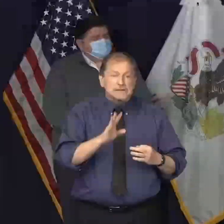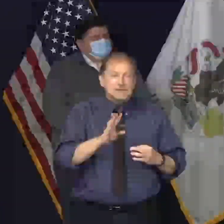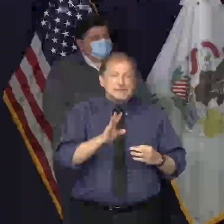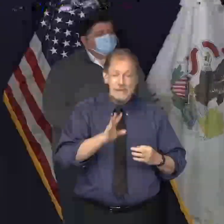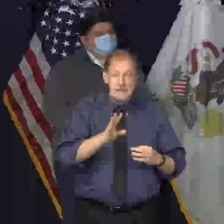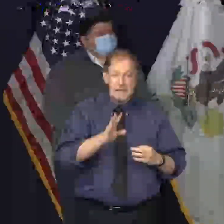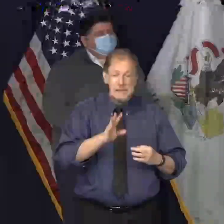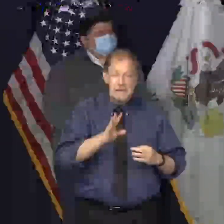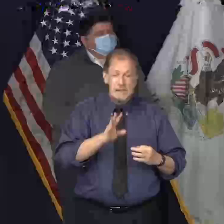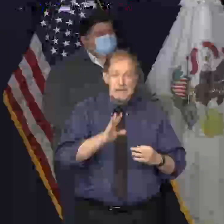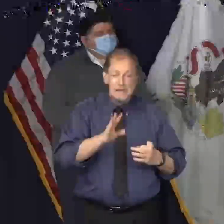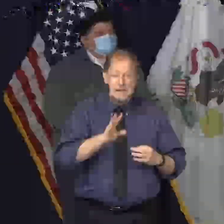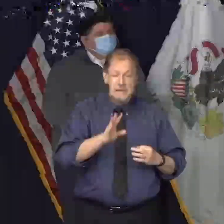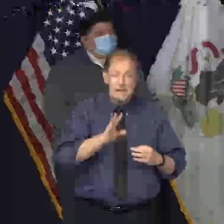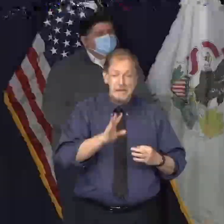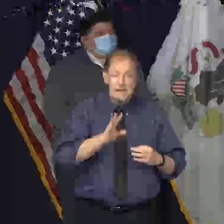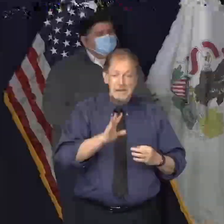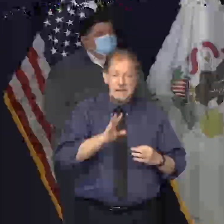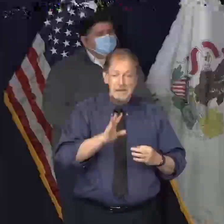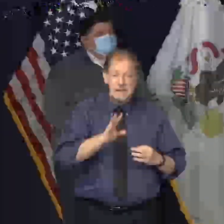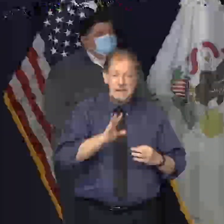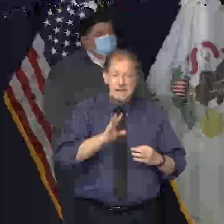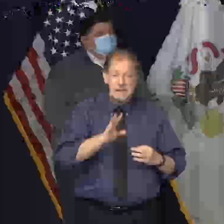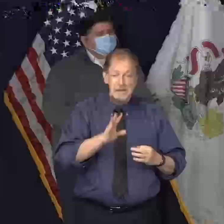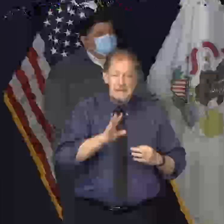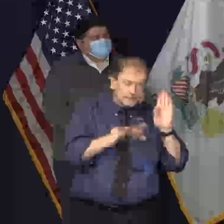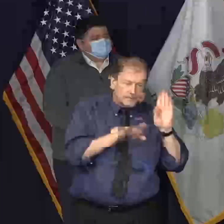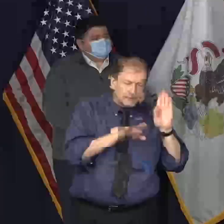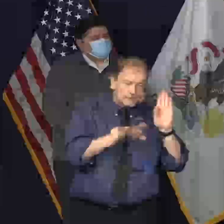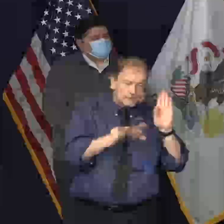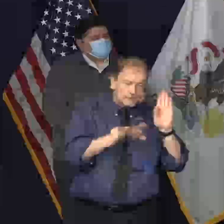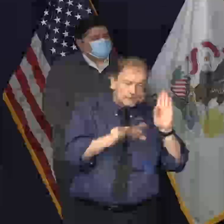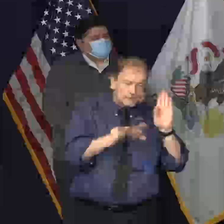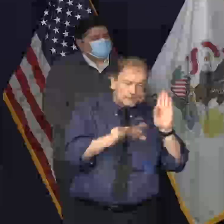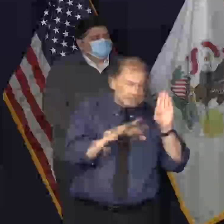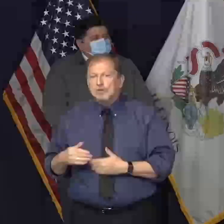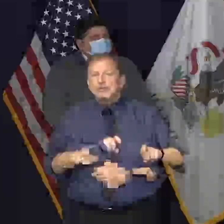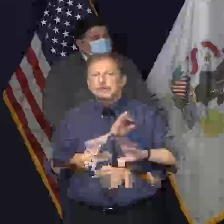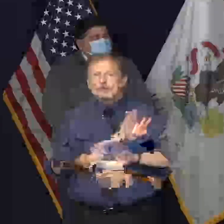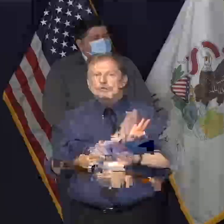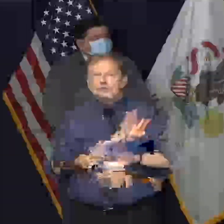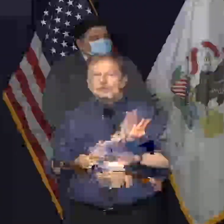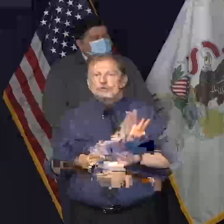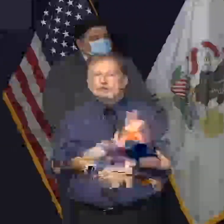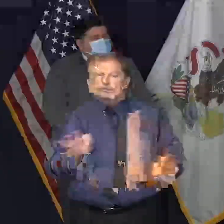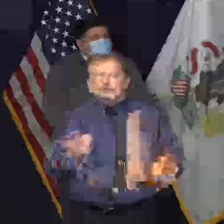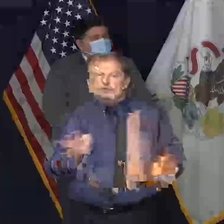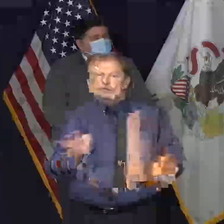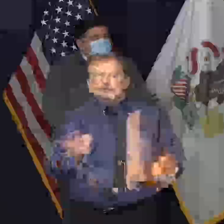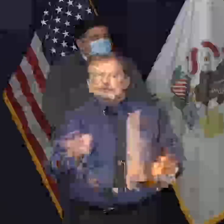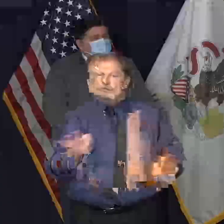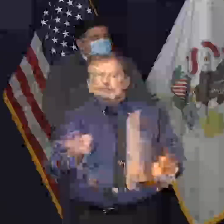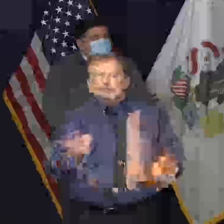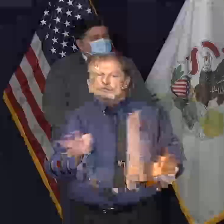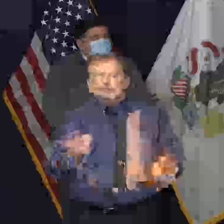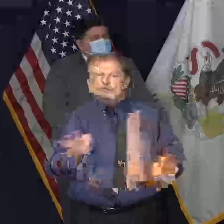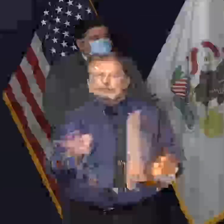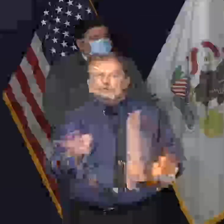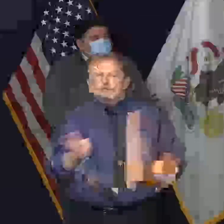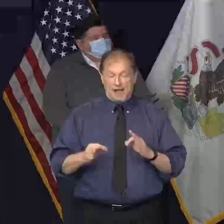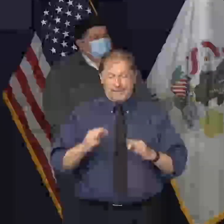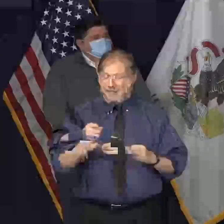do not have a cure for this virus, there are therapies we can offer to manage your symptoms and avoid progression to more severe